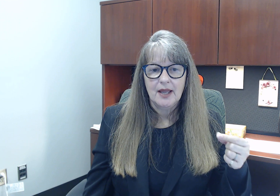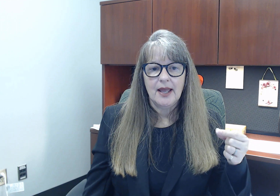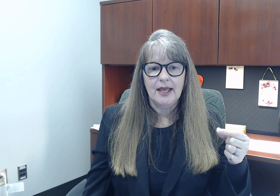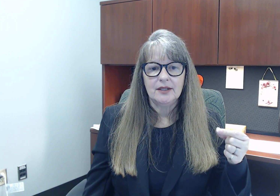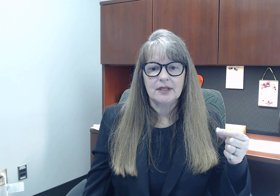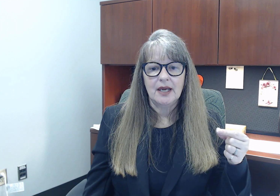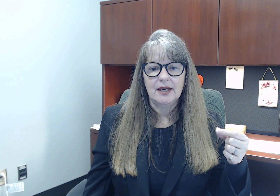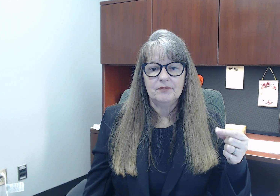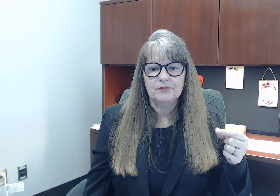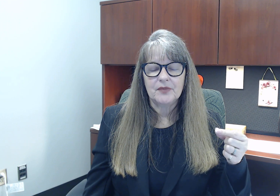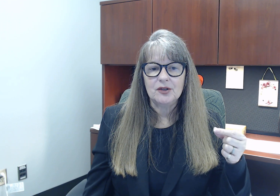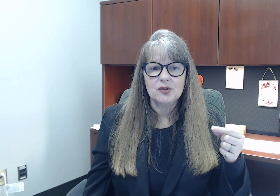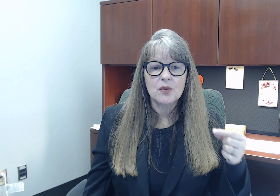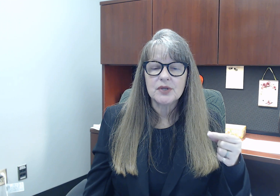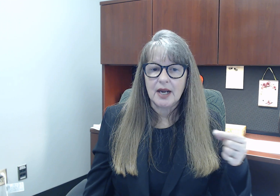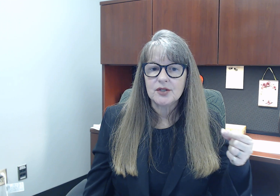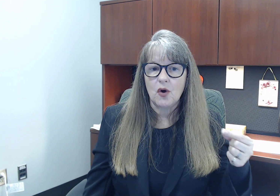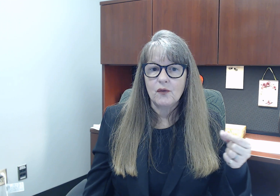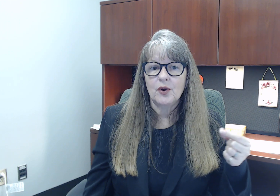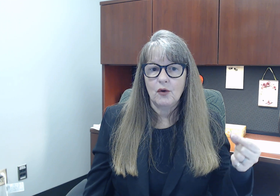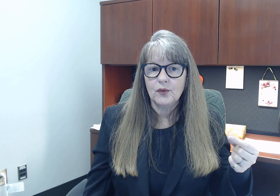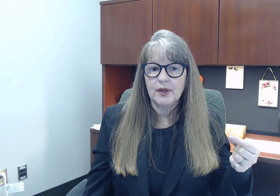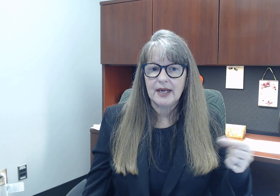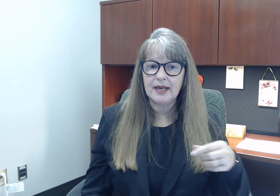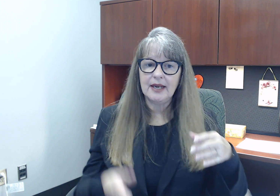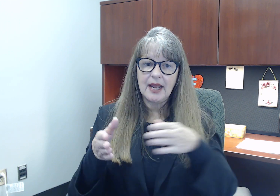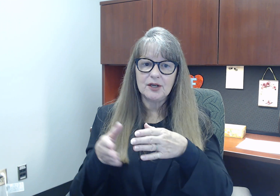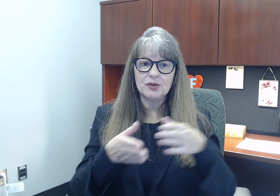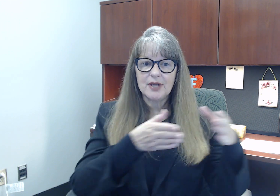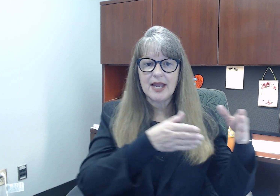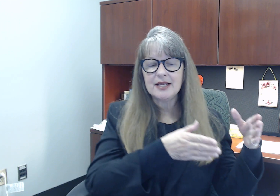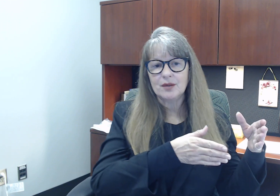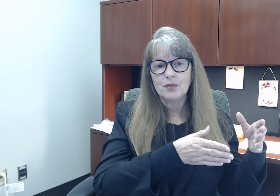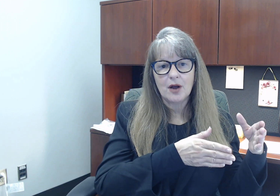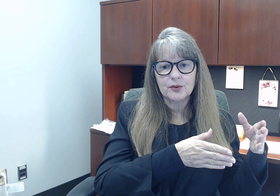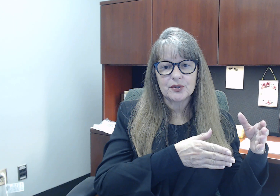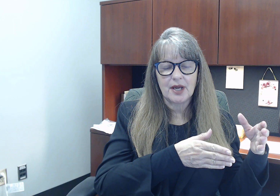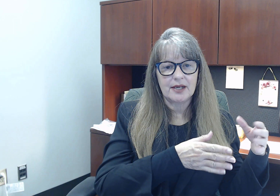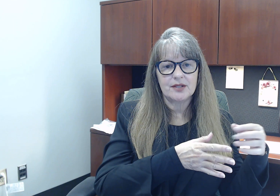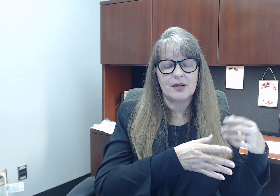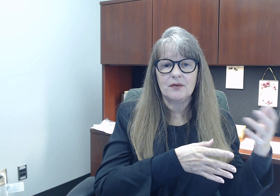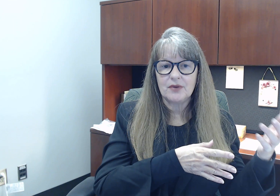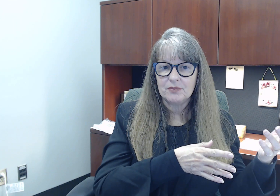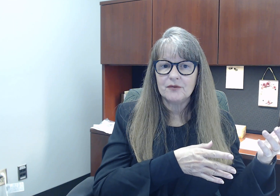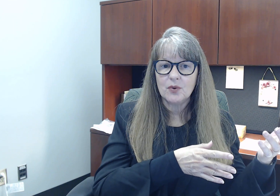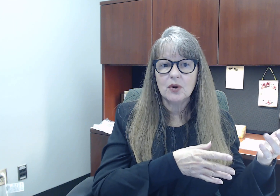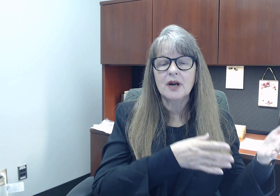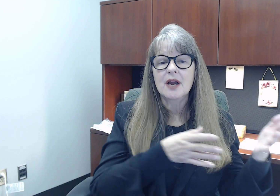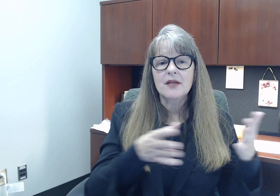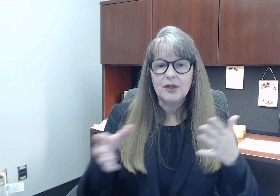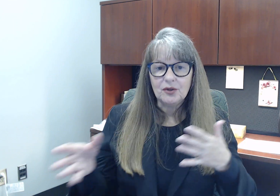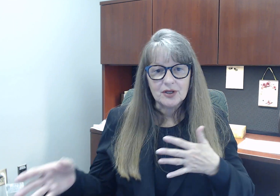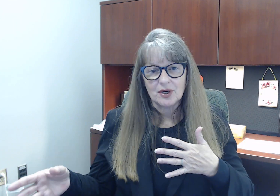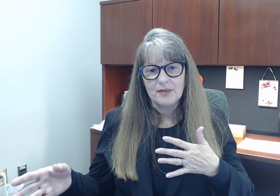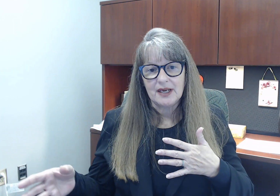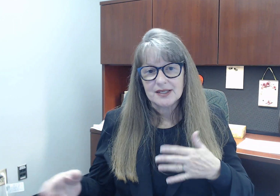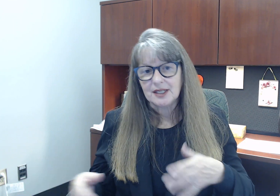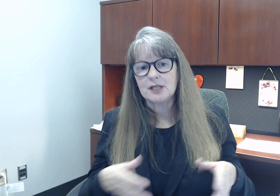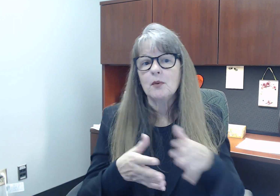and do those signs over and over again. And as you take some other signs that we've done before, then you can start making a sentence. But we'll do